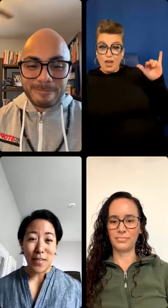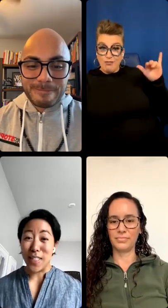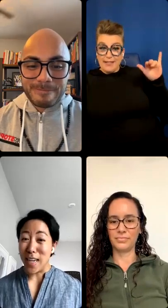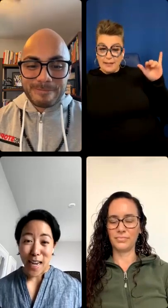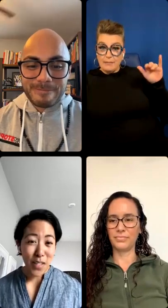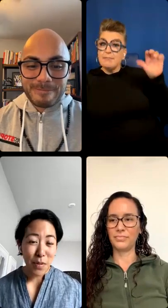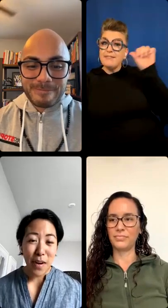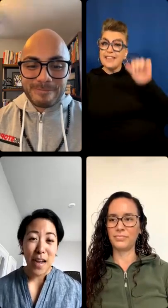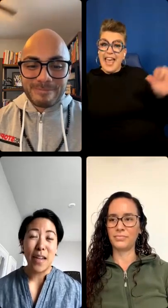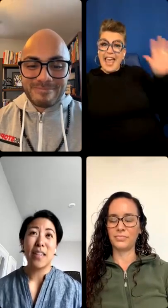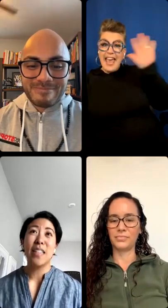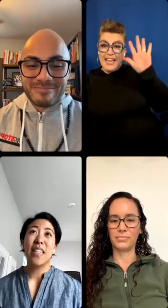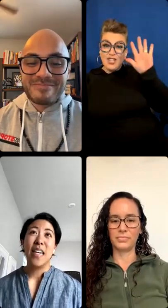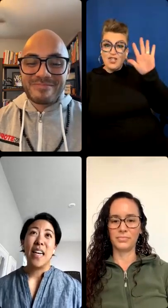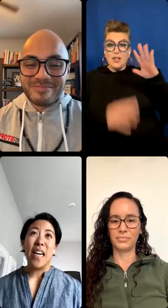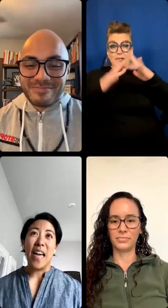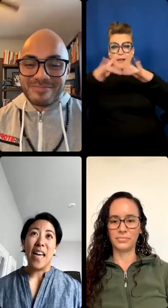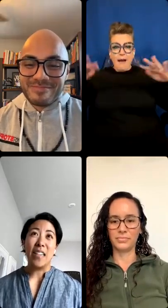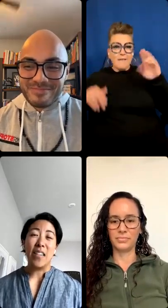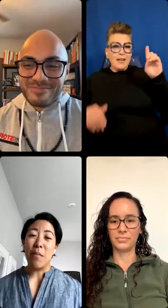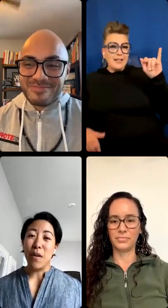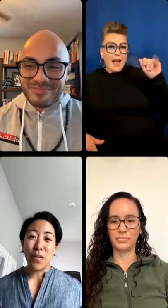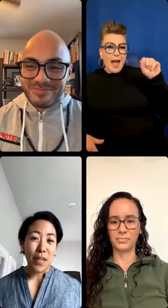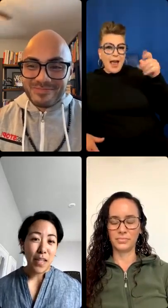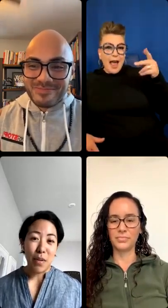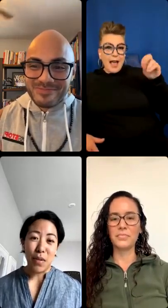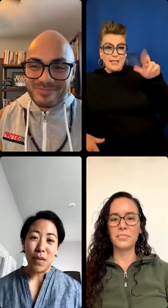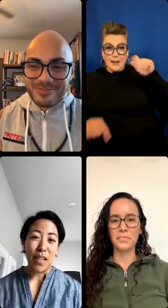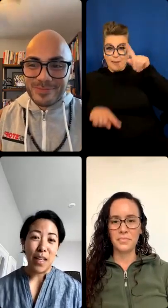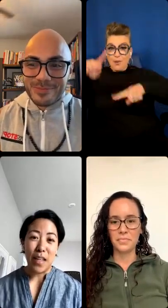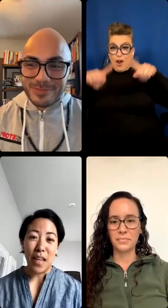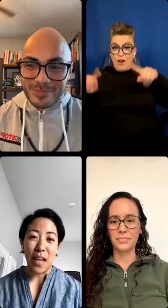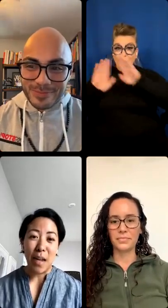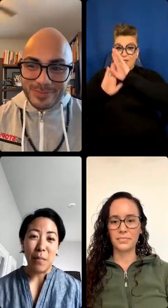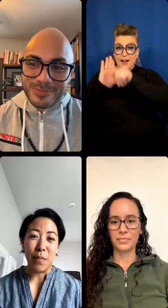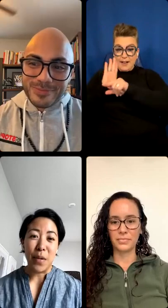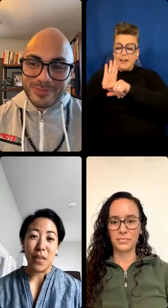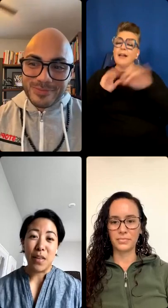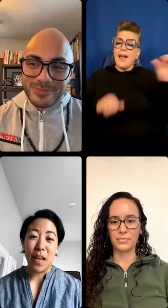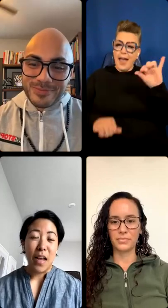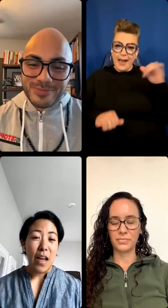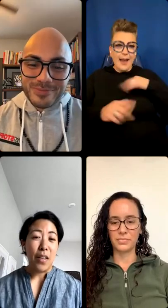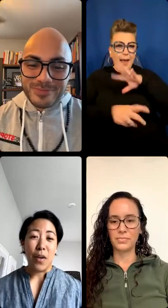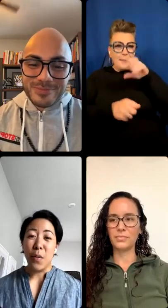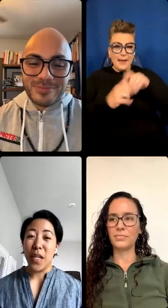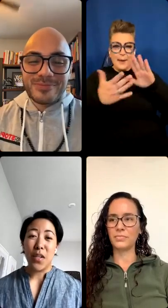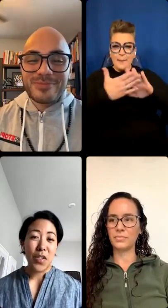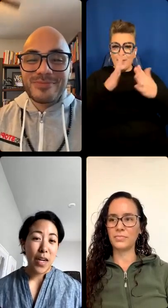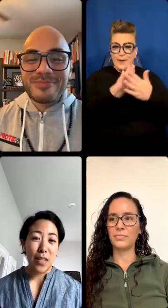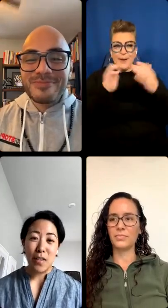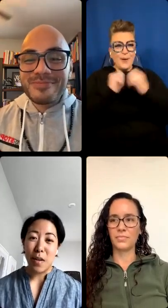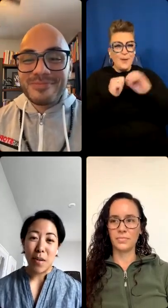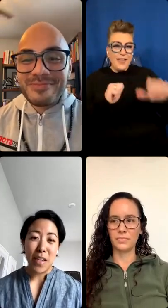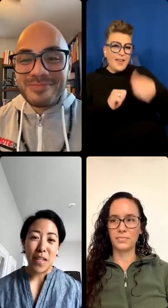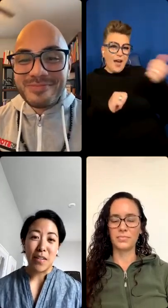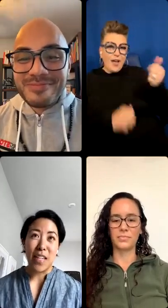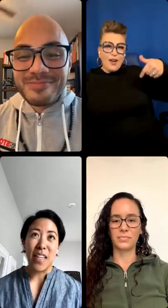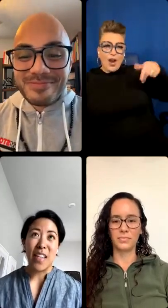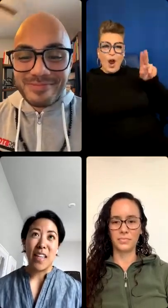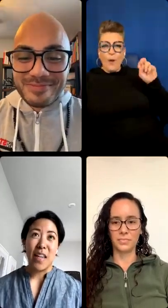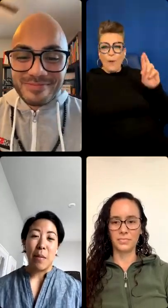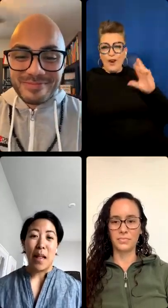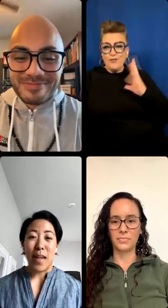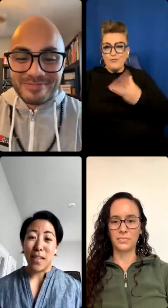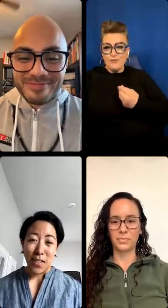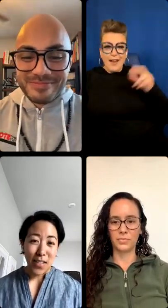Asians of diaspora, and I'm also in community with other queer, trans,